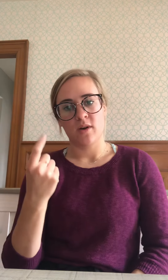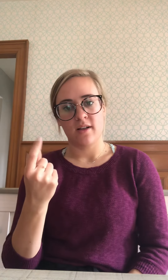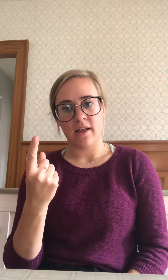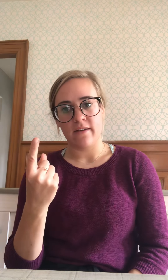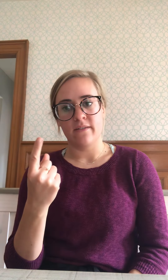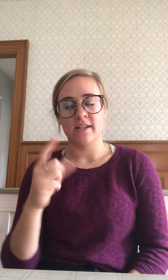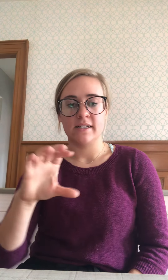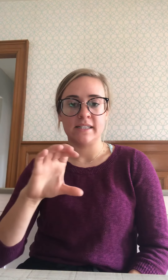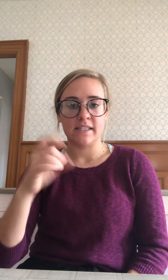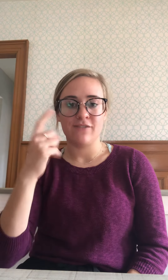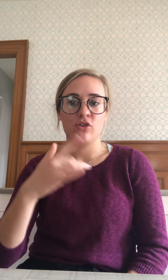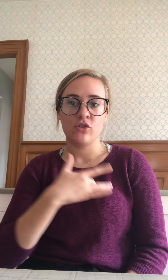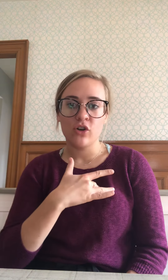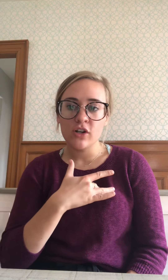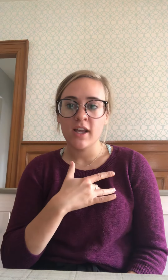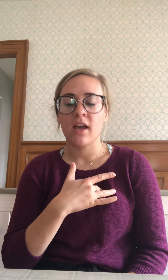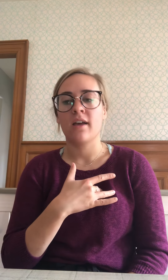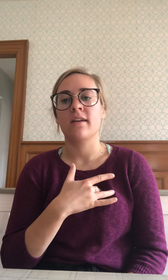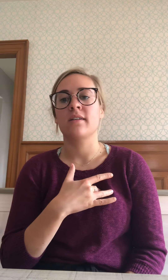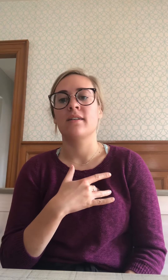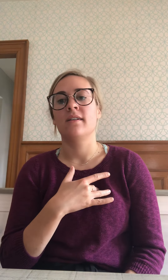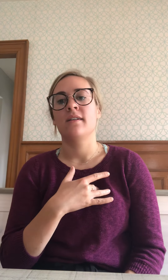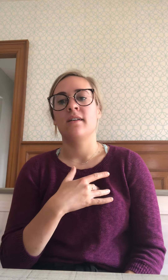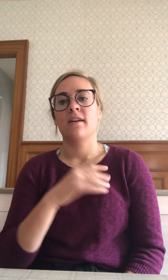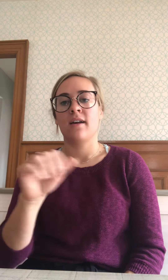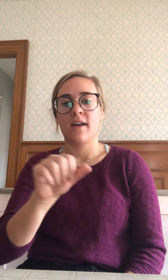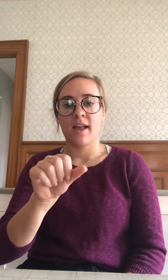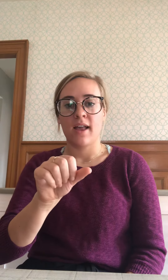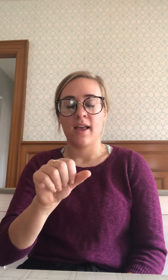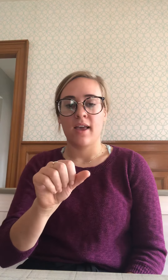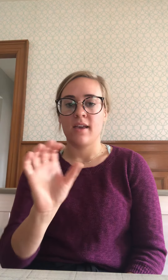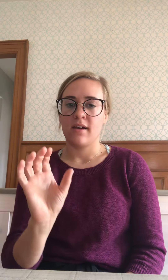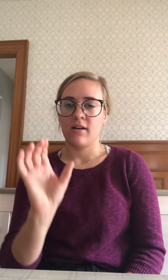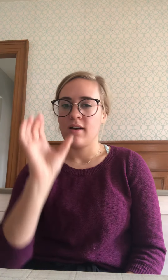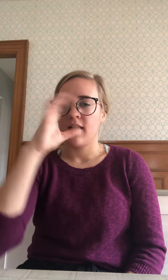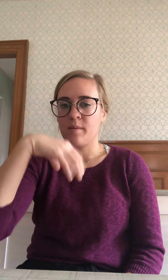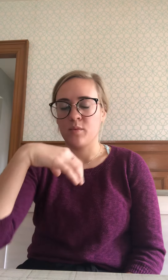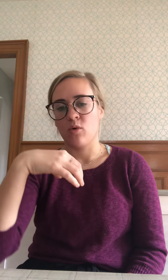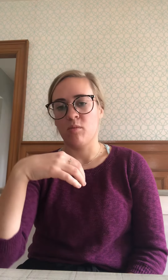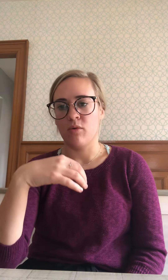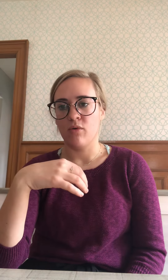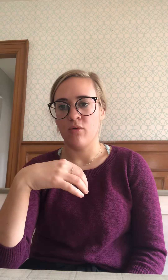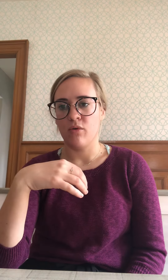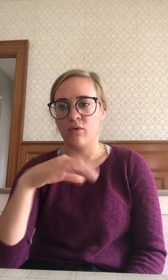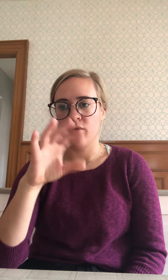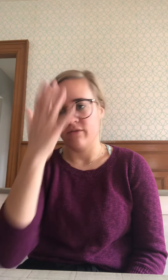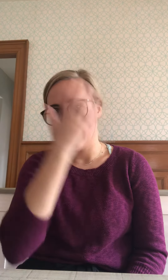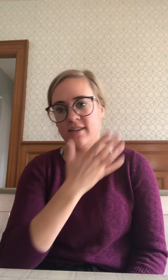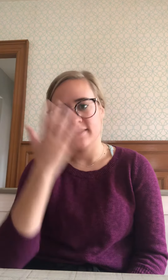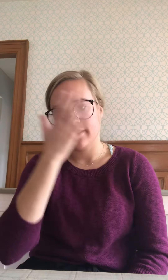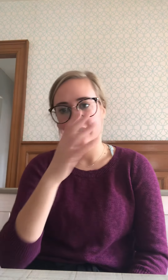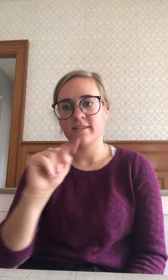cardiac abnormalities. A is abnormal facies. T is thymic